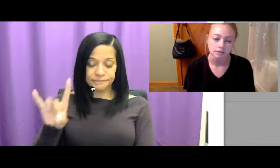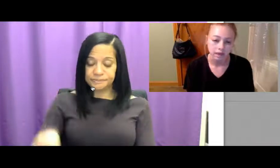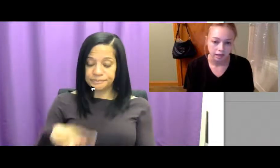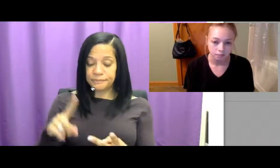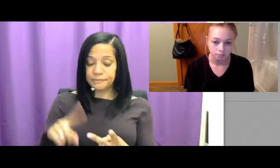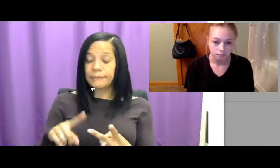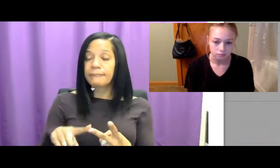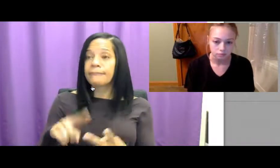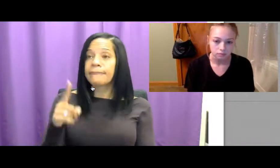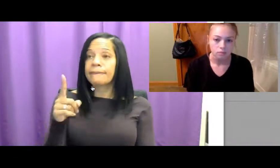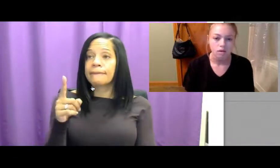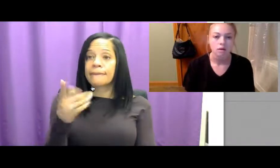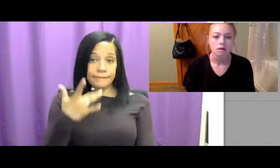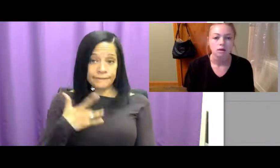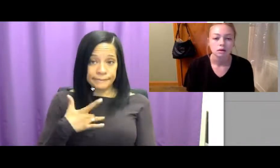042559678.